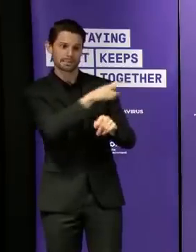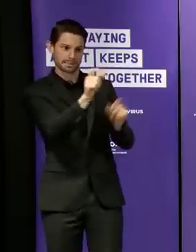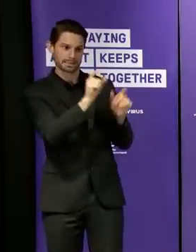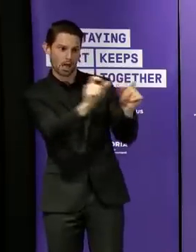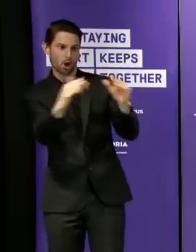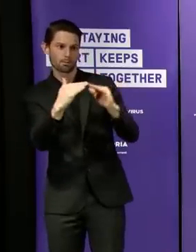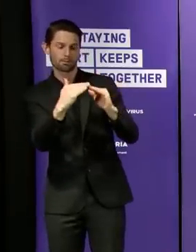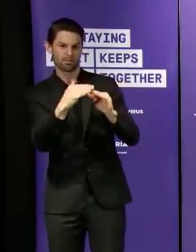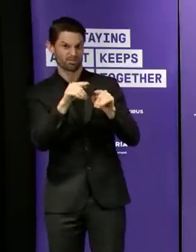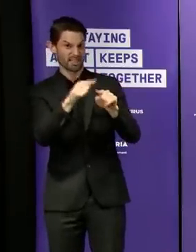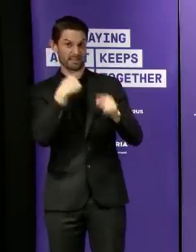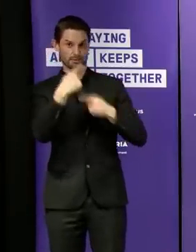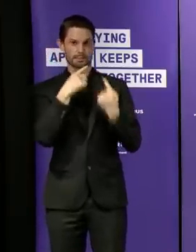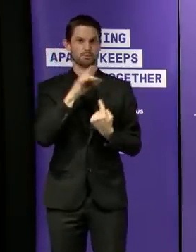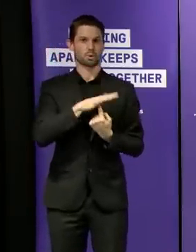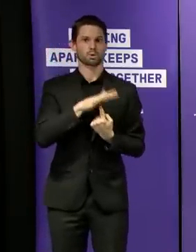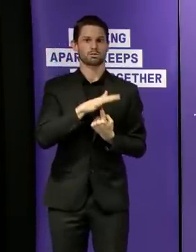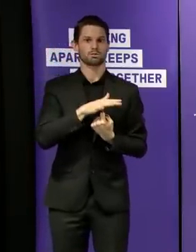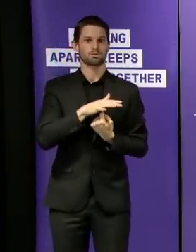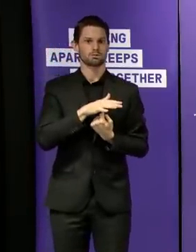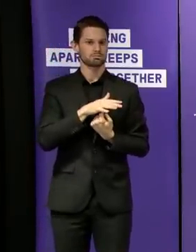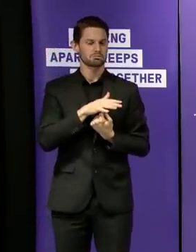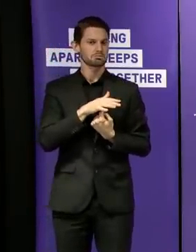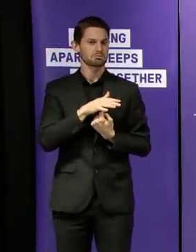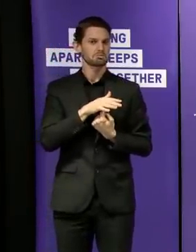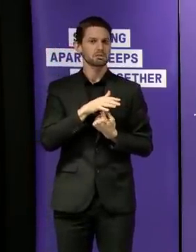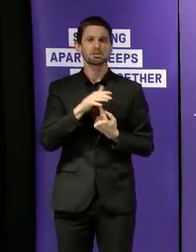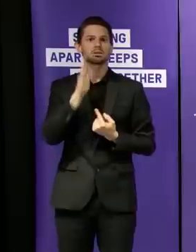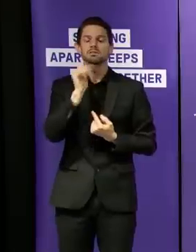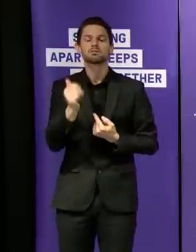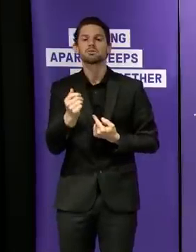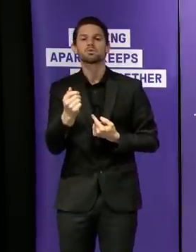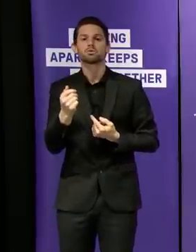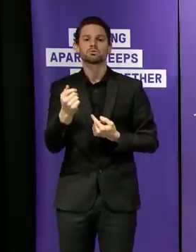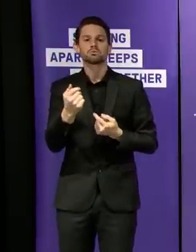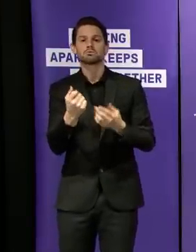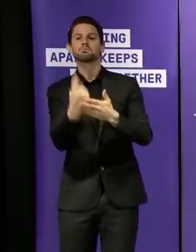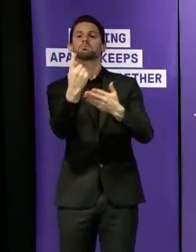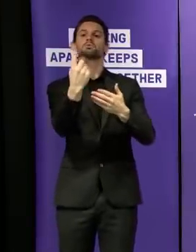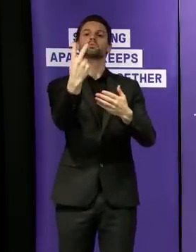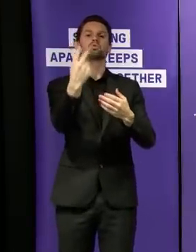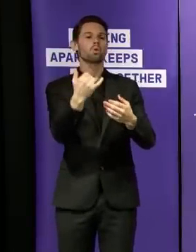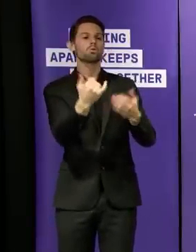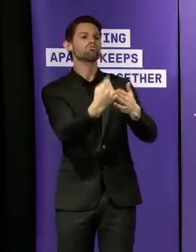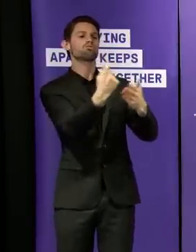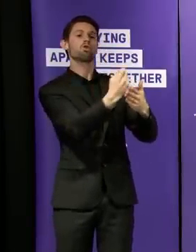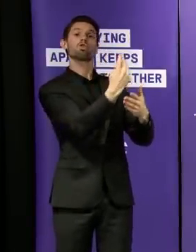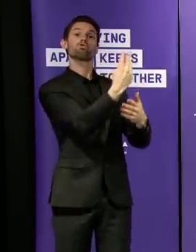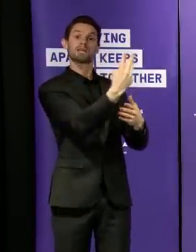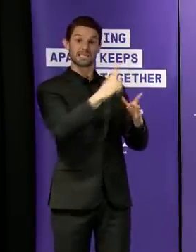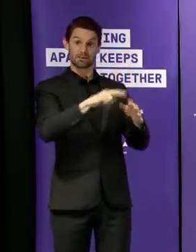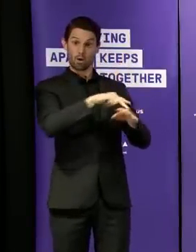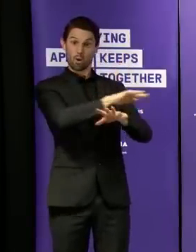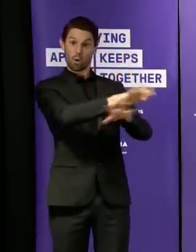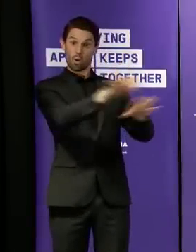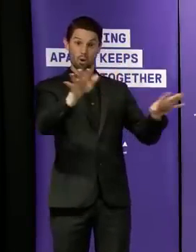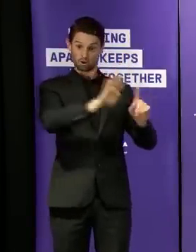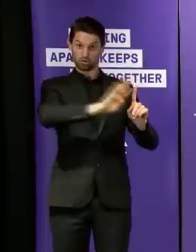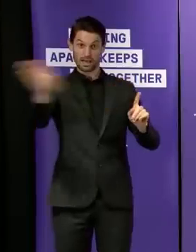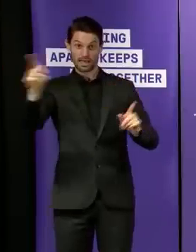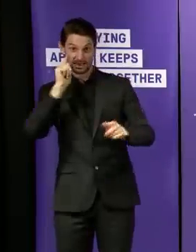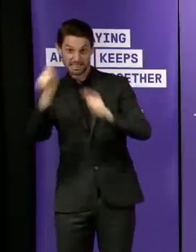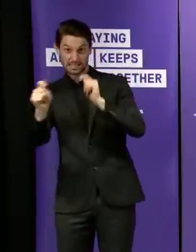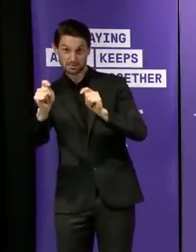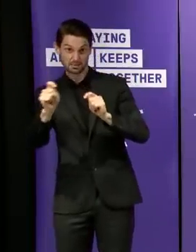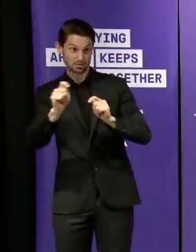numbers. 2 or 3, 5 that are contained, where one person had it, they isolated, the rest of